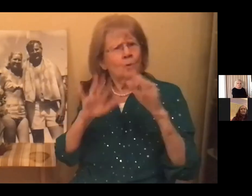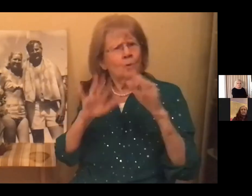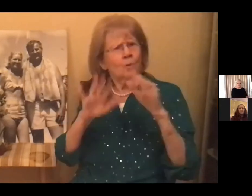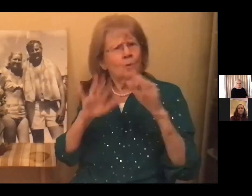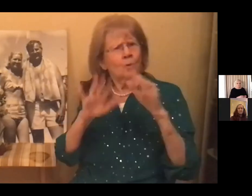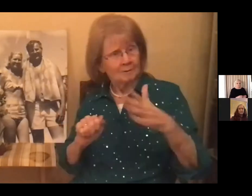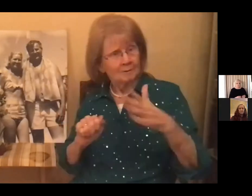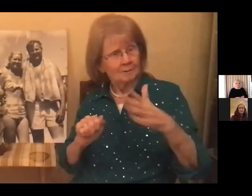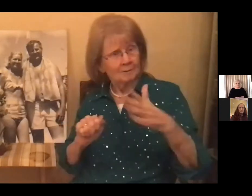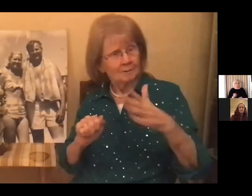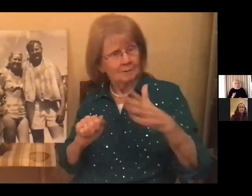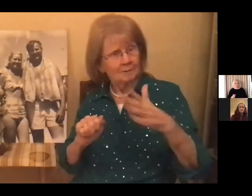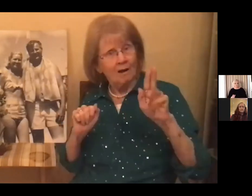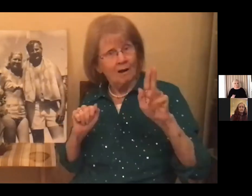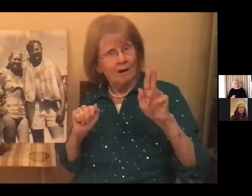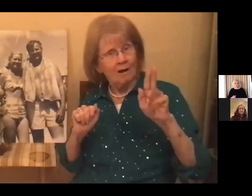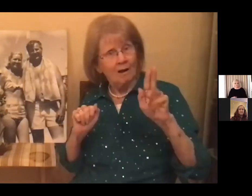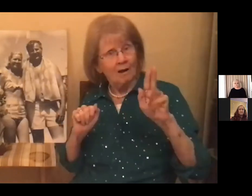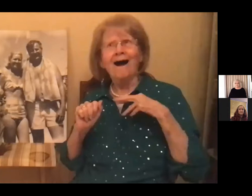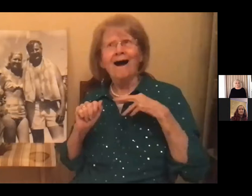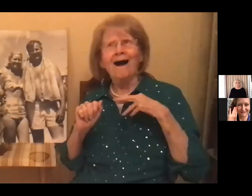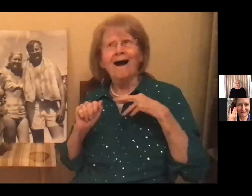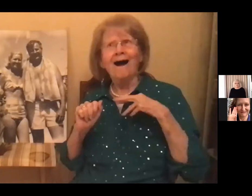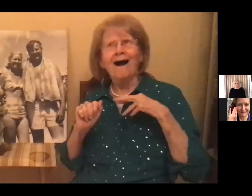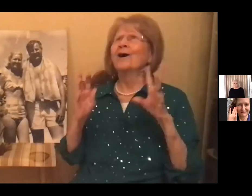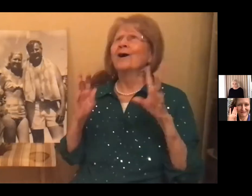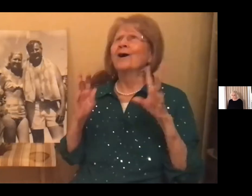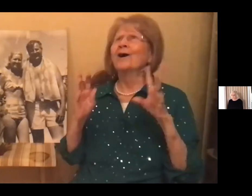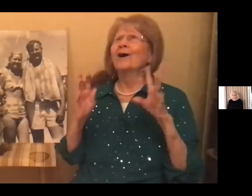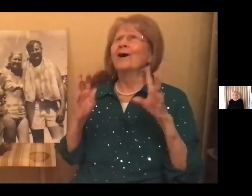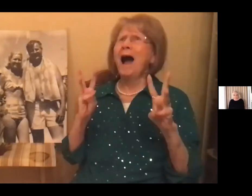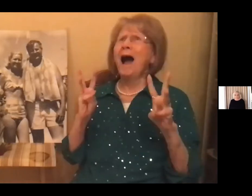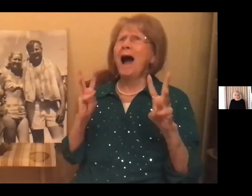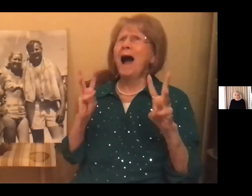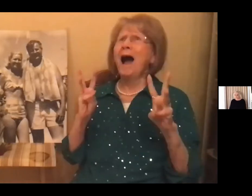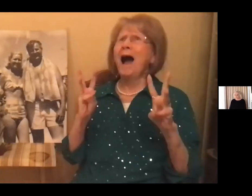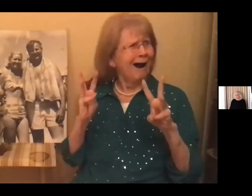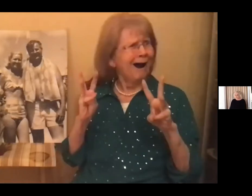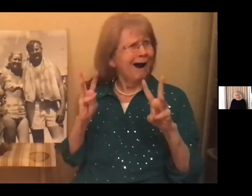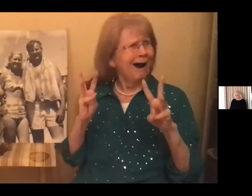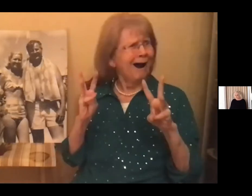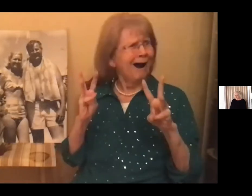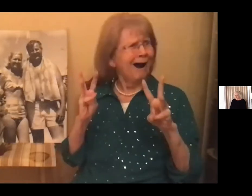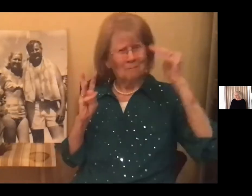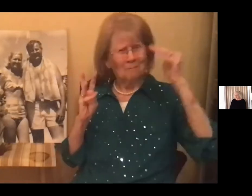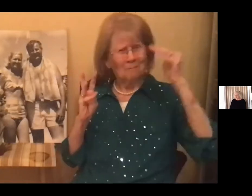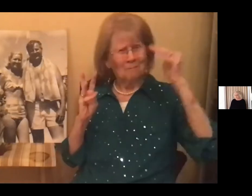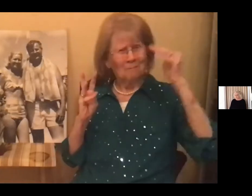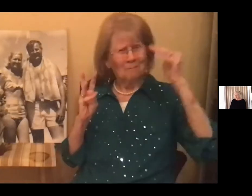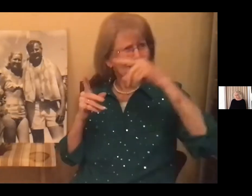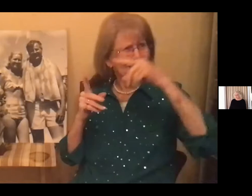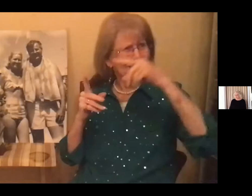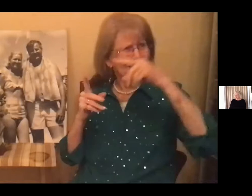and came up to me and asked me, would you please be my partner for the picnic? Ooh, I was, wow, this